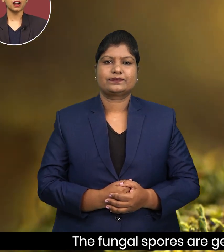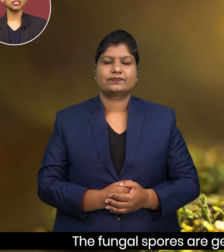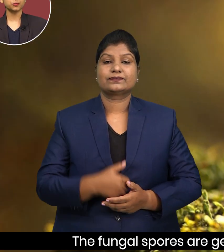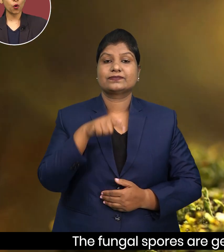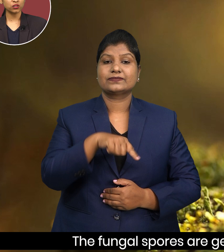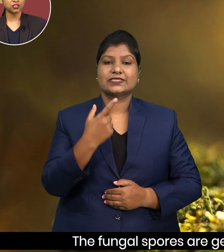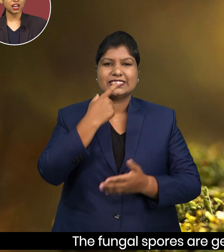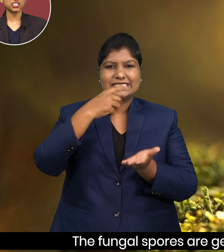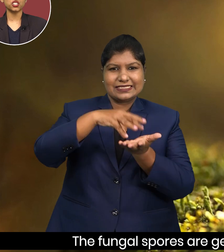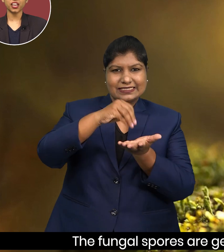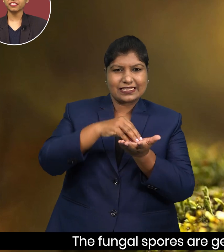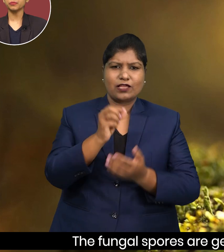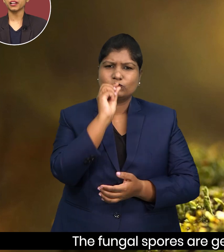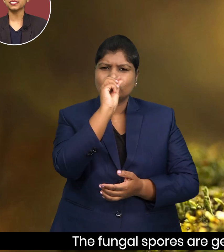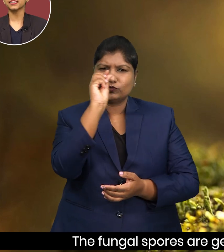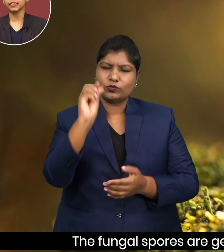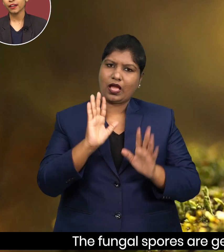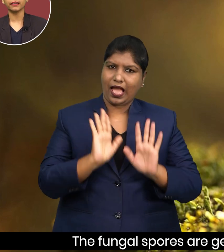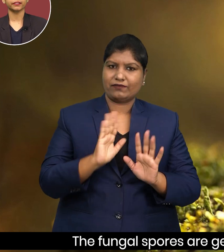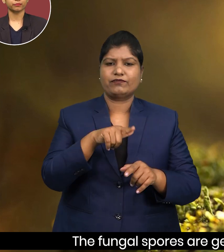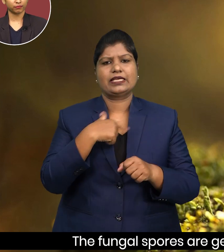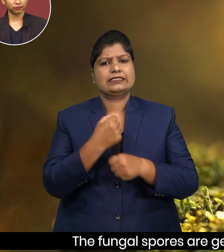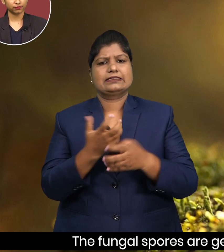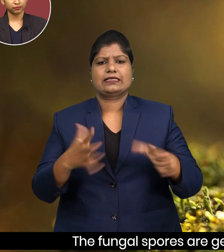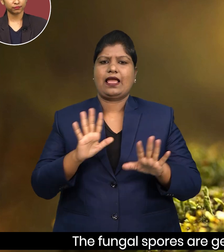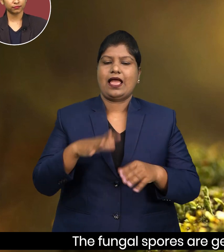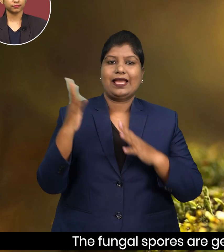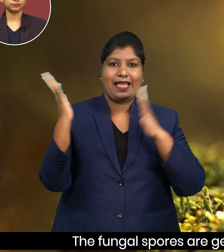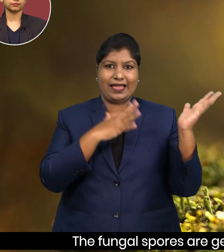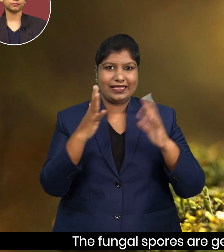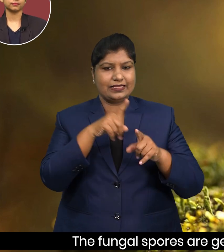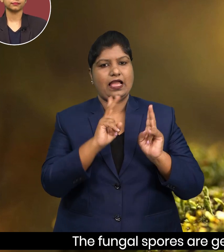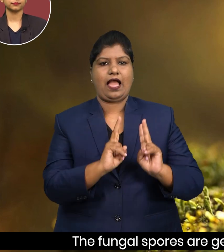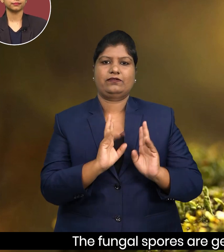The fungal spores are generally present in the air.